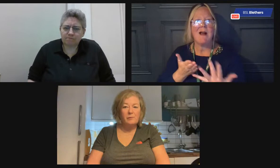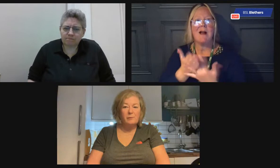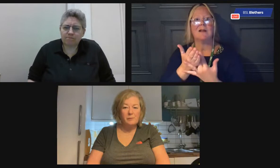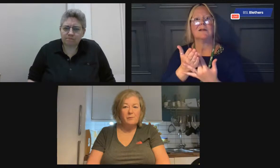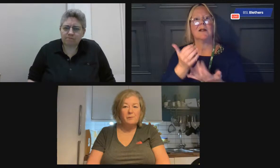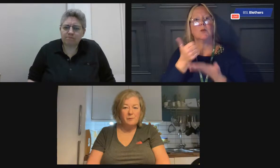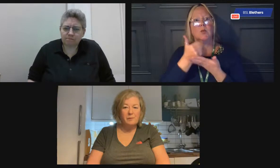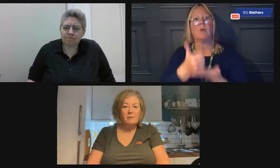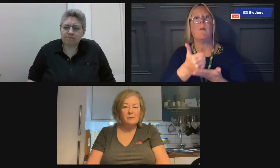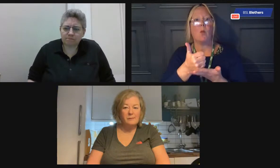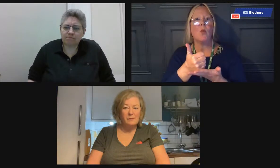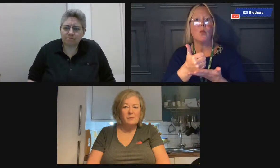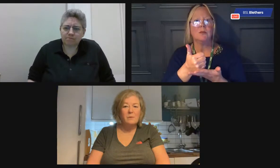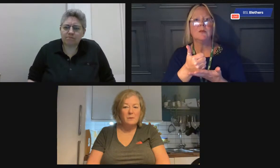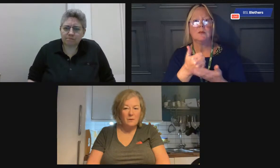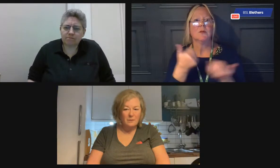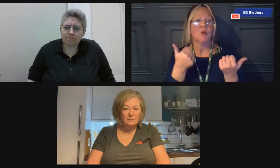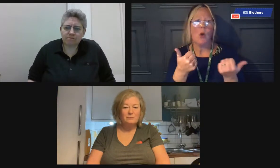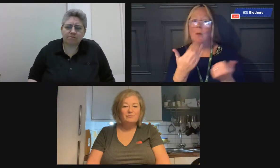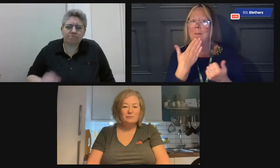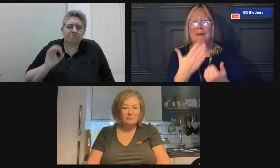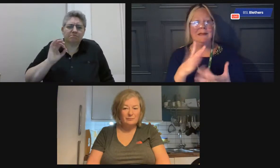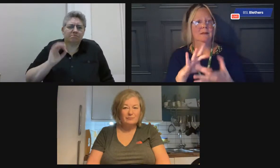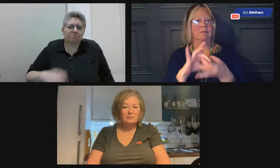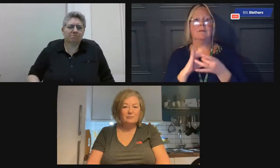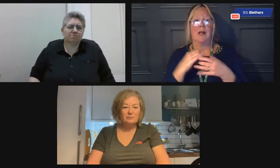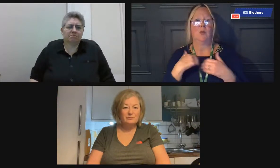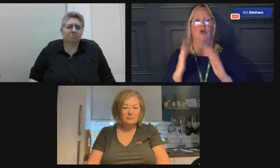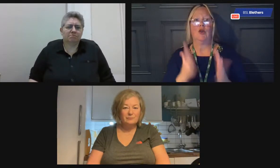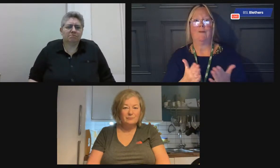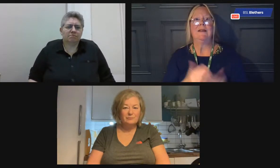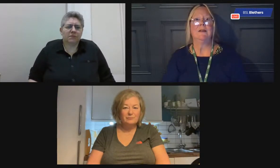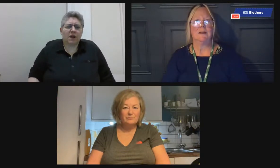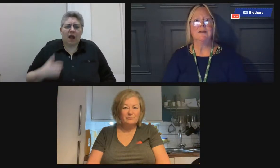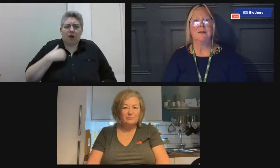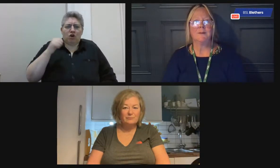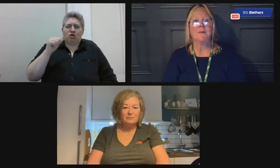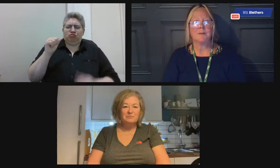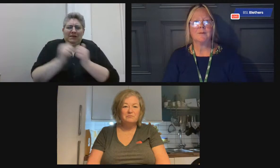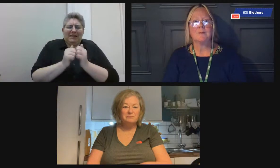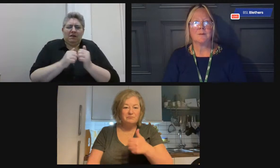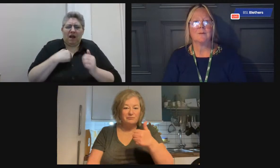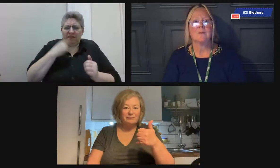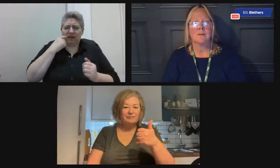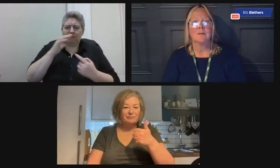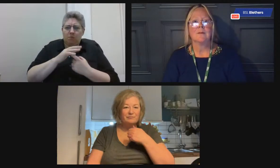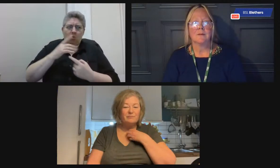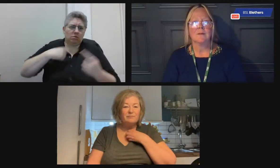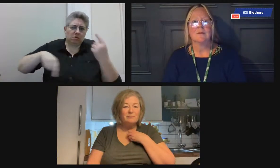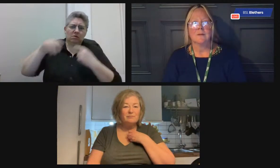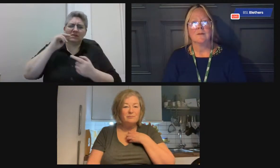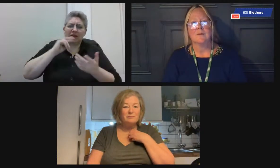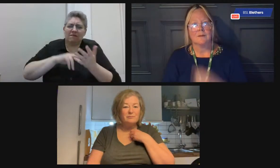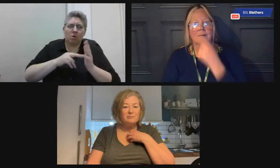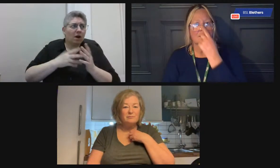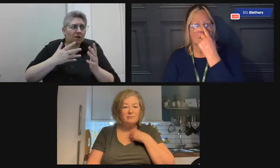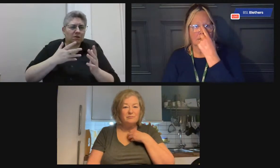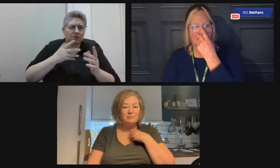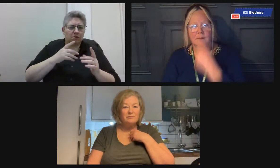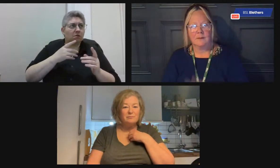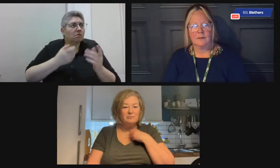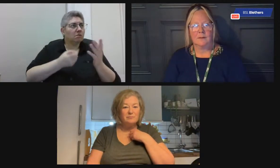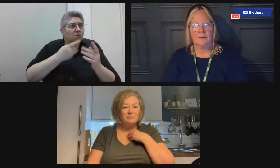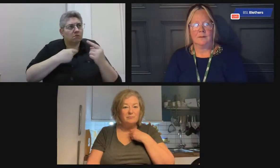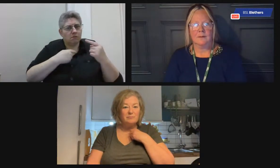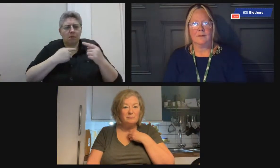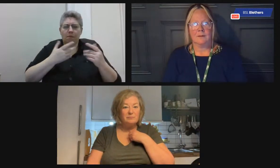need. That's the priority of our project. We're here to make sure deaf people access support. So please do get in touch with our service.